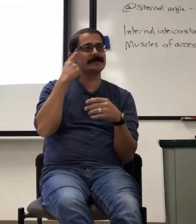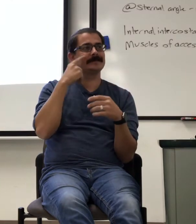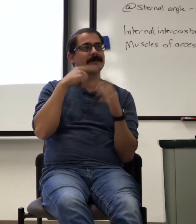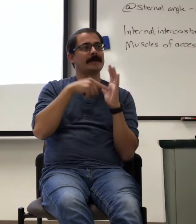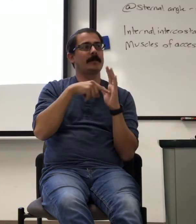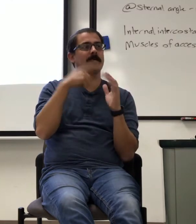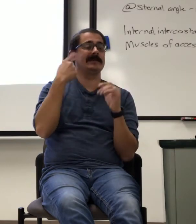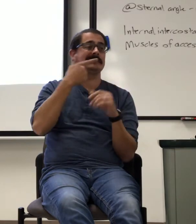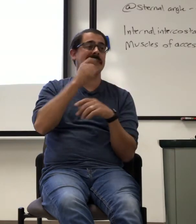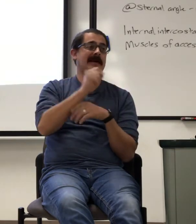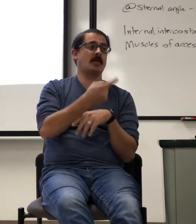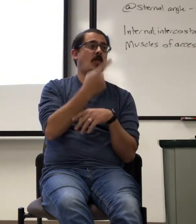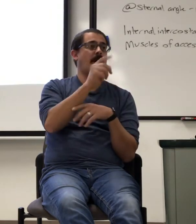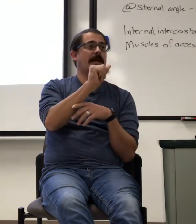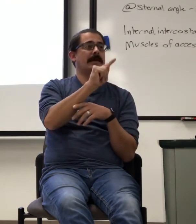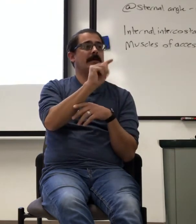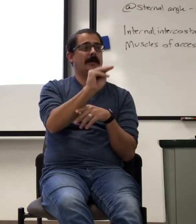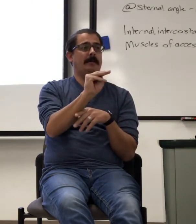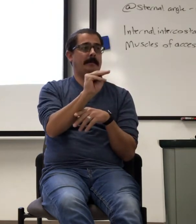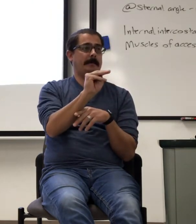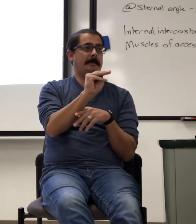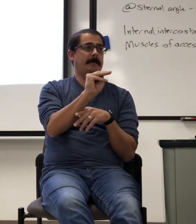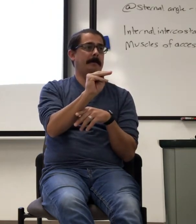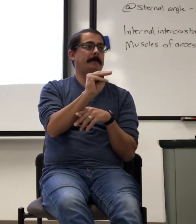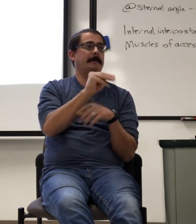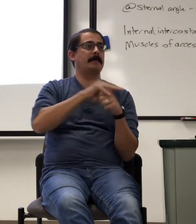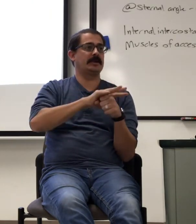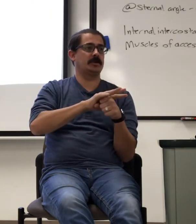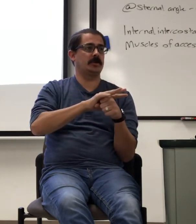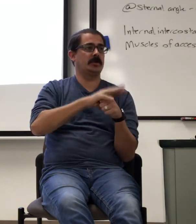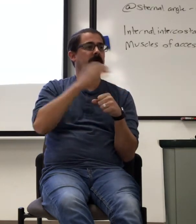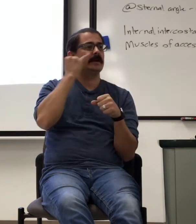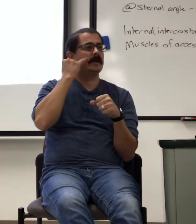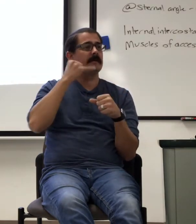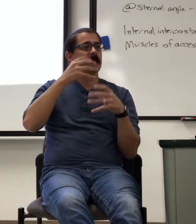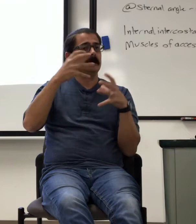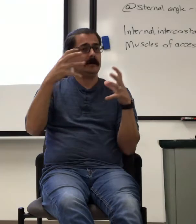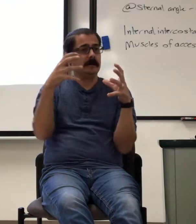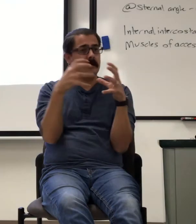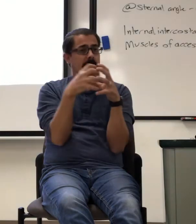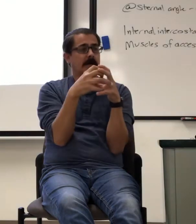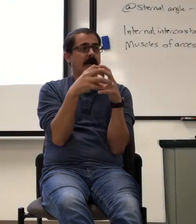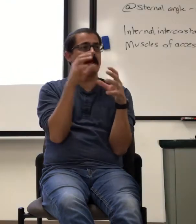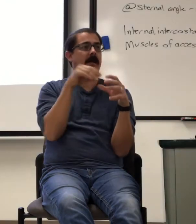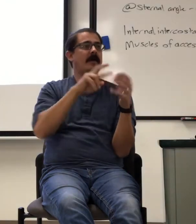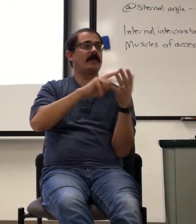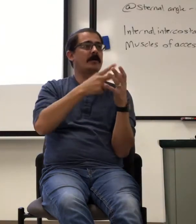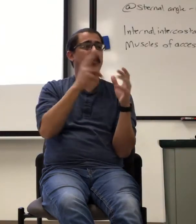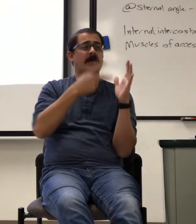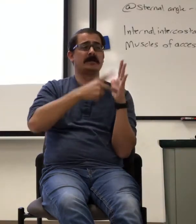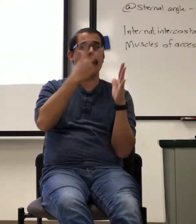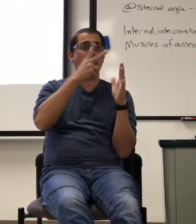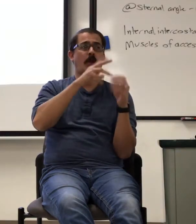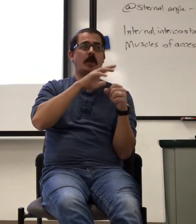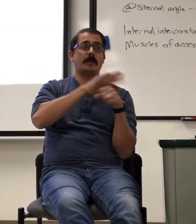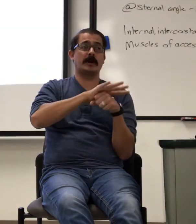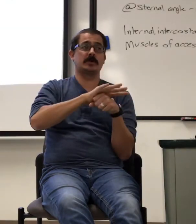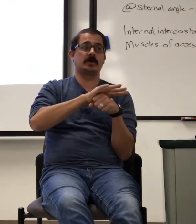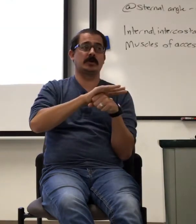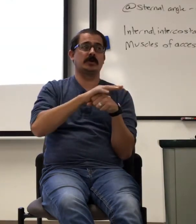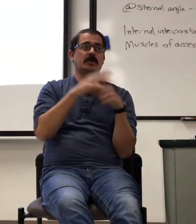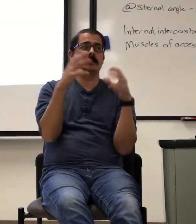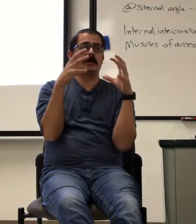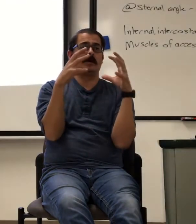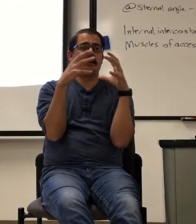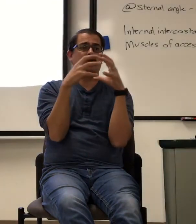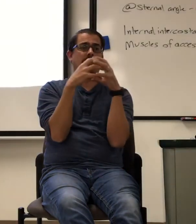is exerting 1 atmosphere of pressure. If you kind of compress the volume, you double the pressure so that this